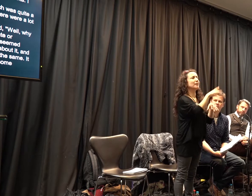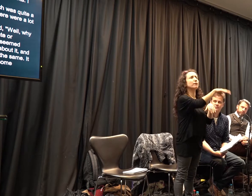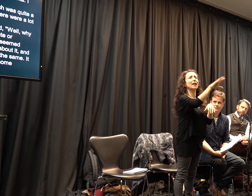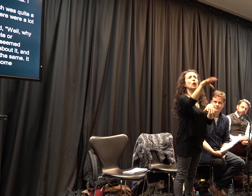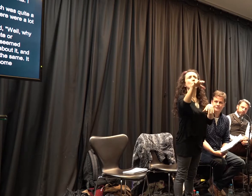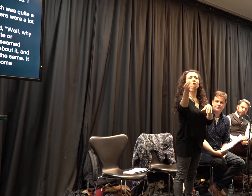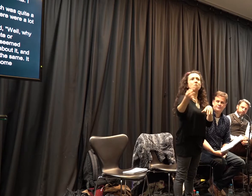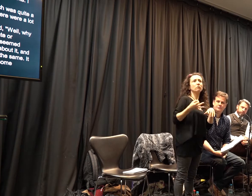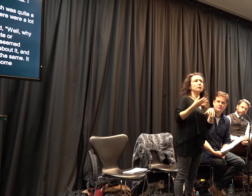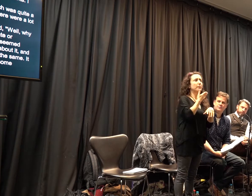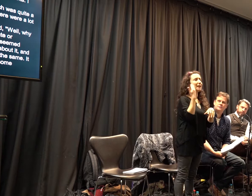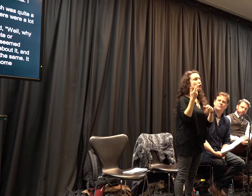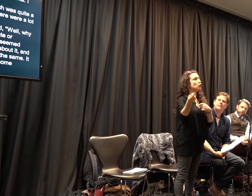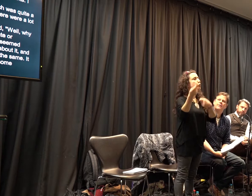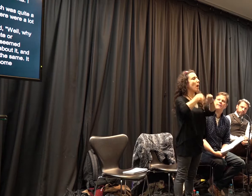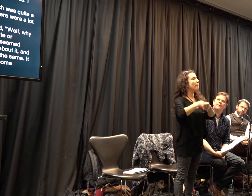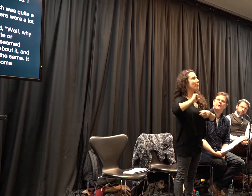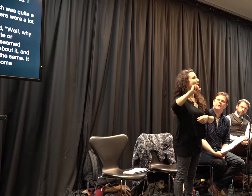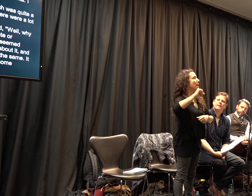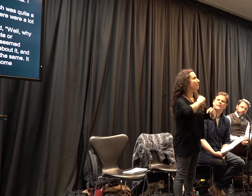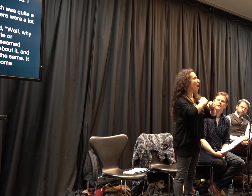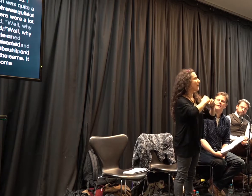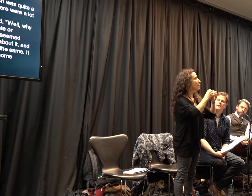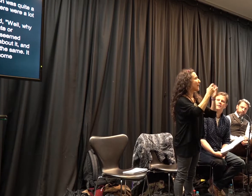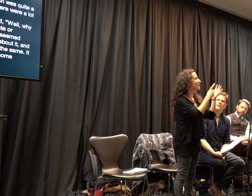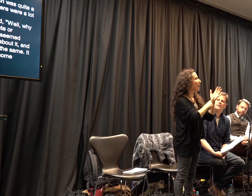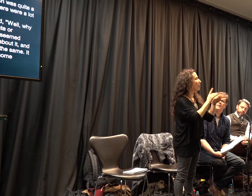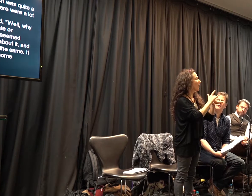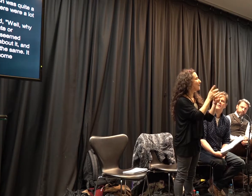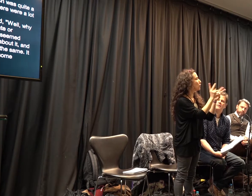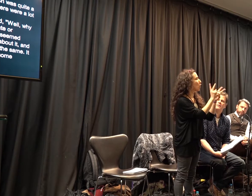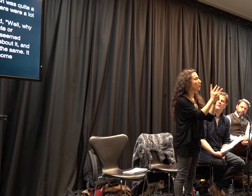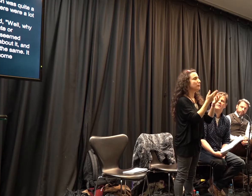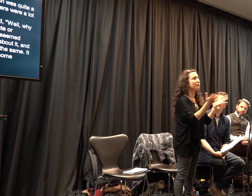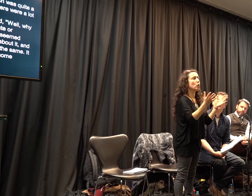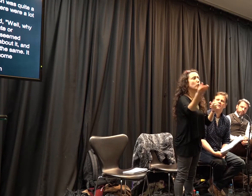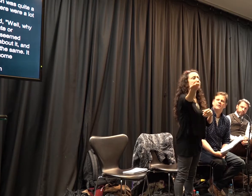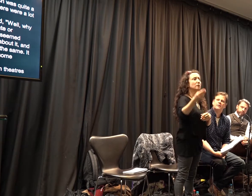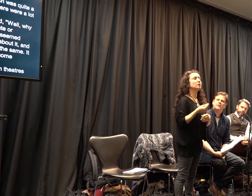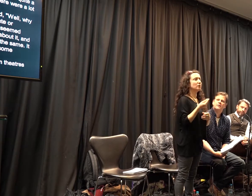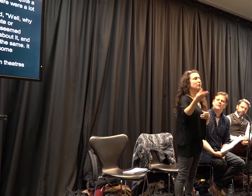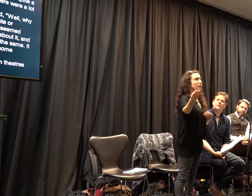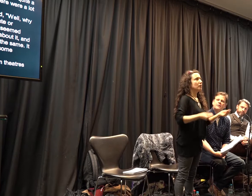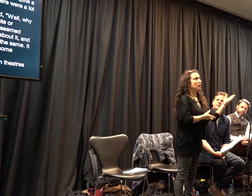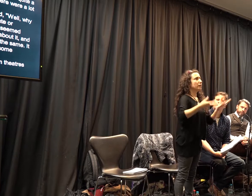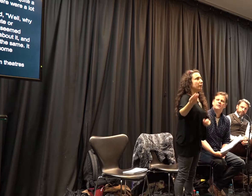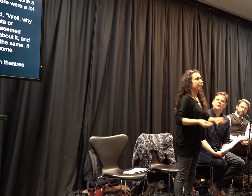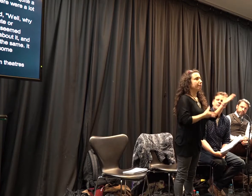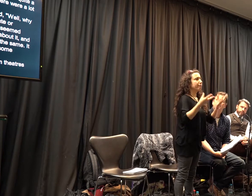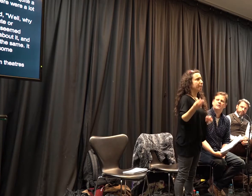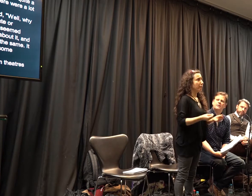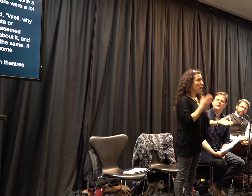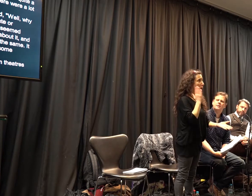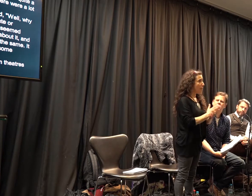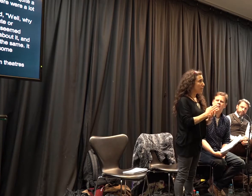Theatre, we receive lots of emails from theatres that ask us if we can swap